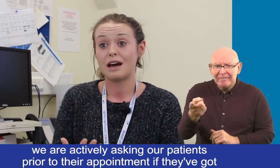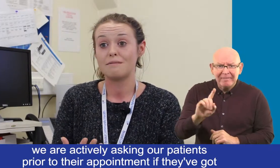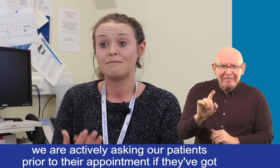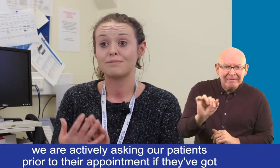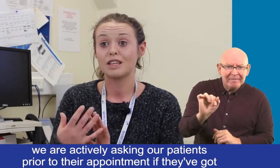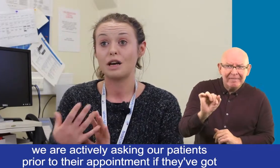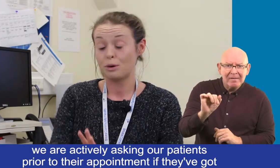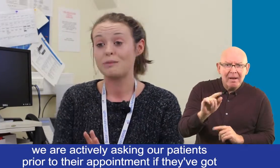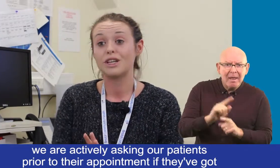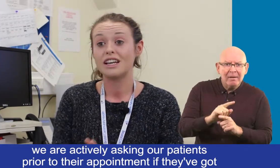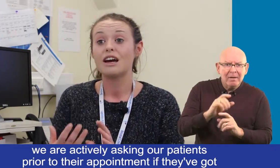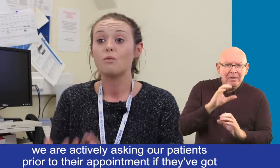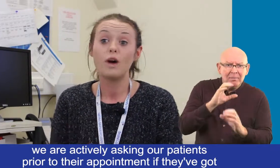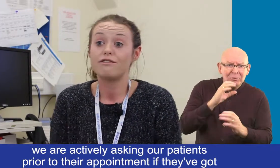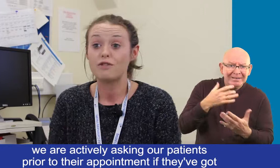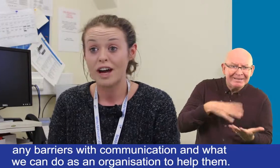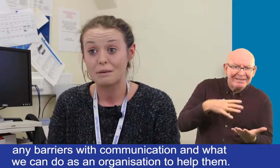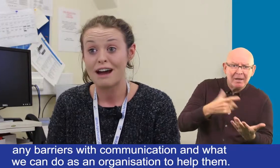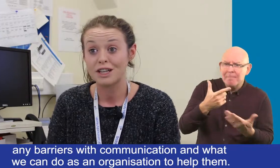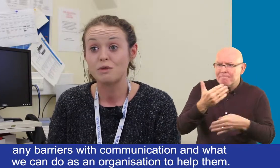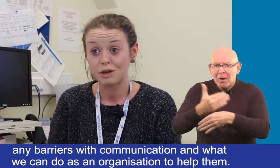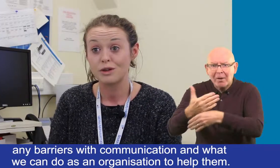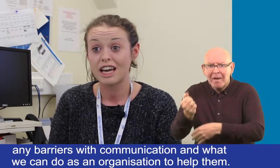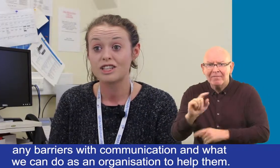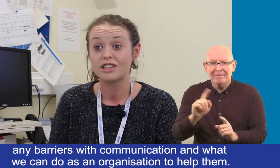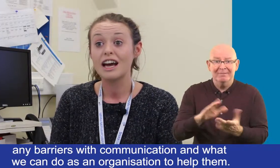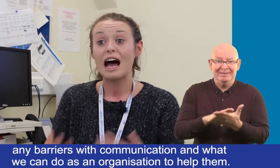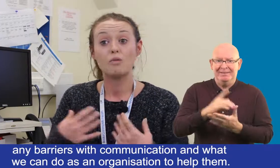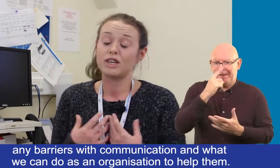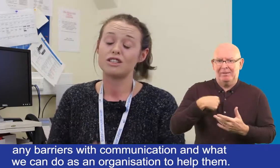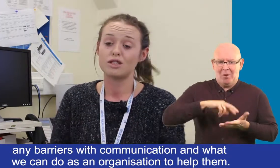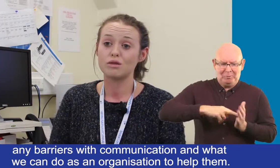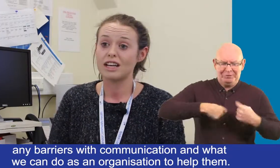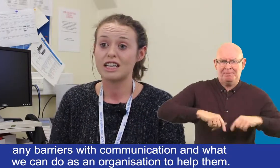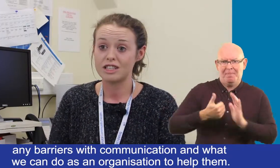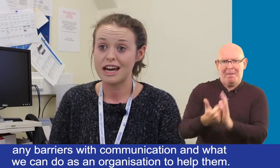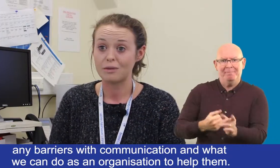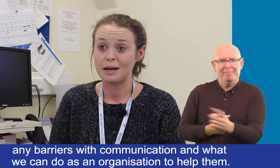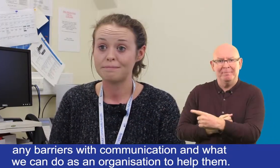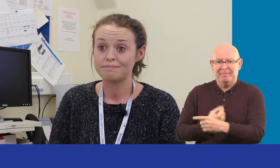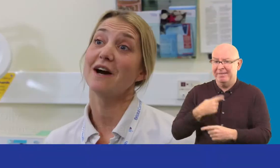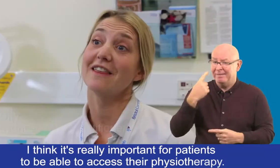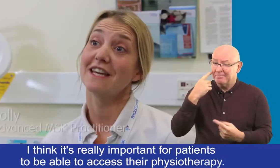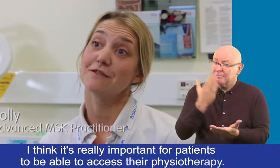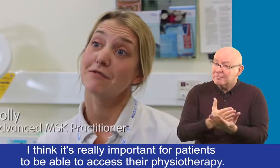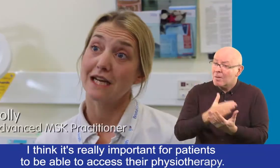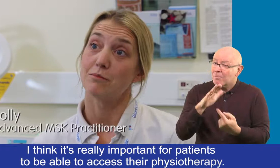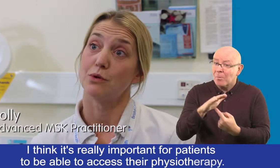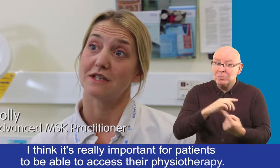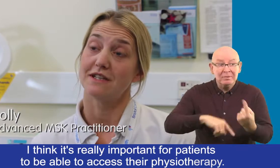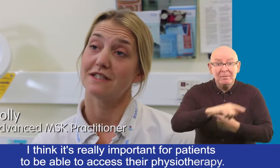their appointment if they've got any barriers with communication and what we can do as an organisation to help them. I think